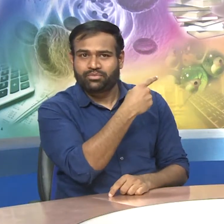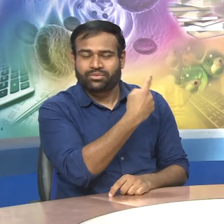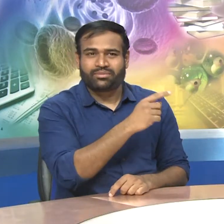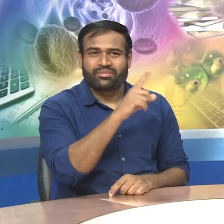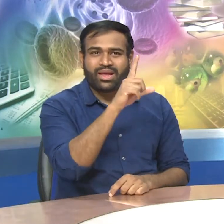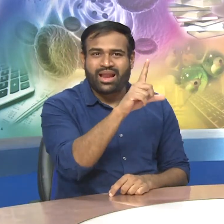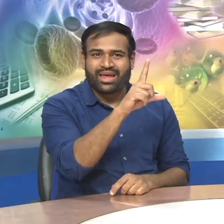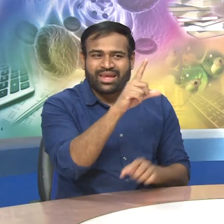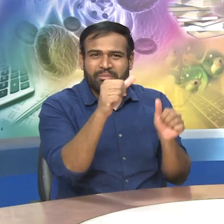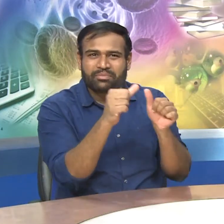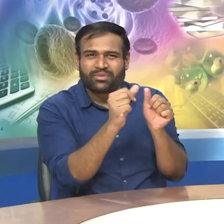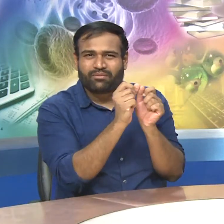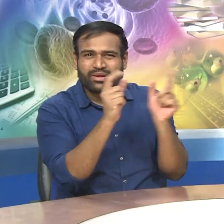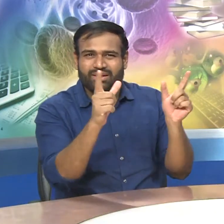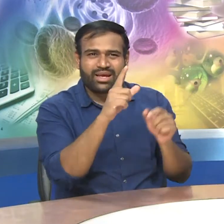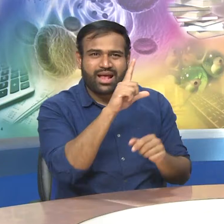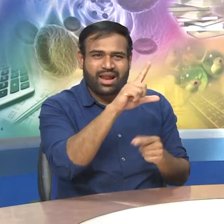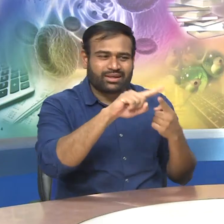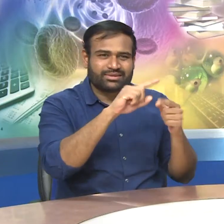Legislative Assembly.